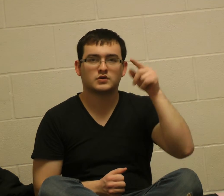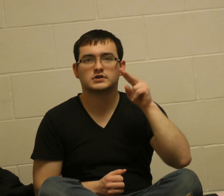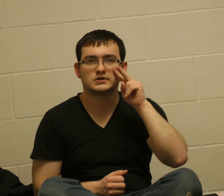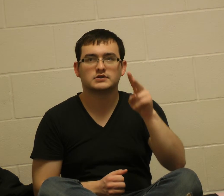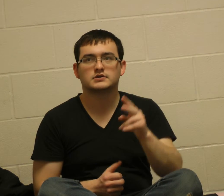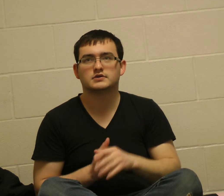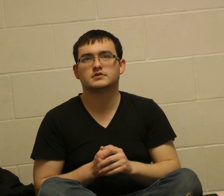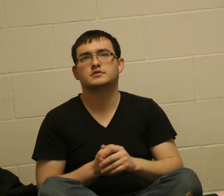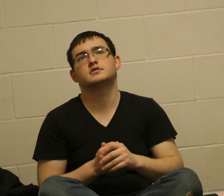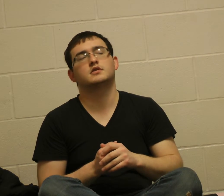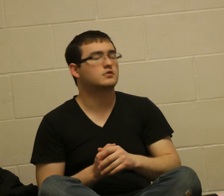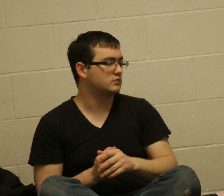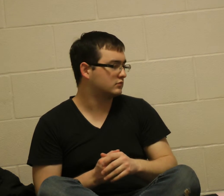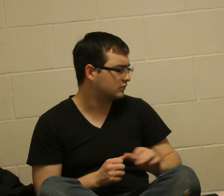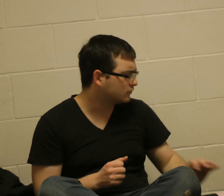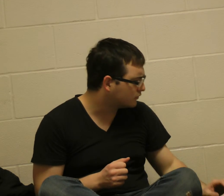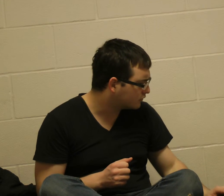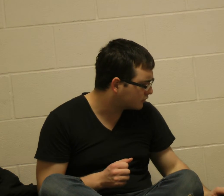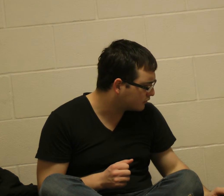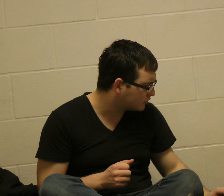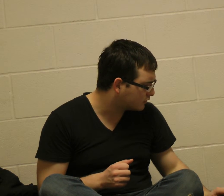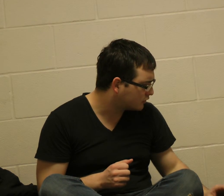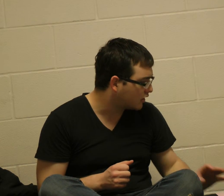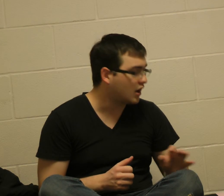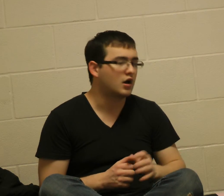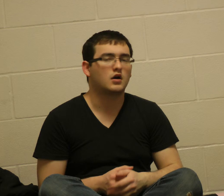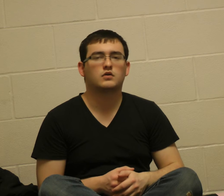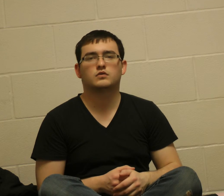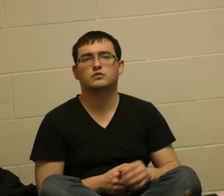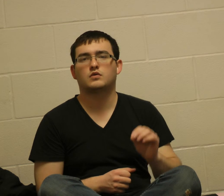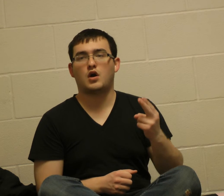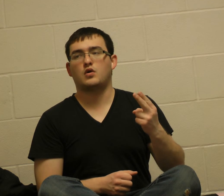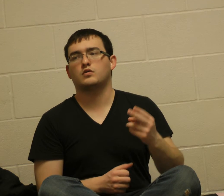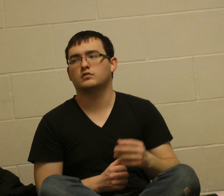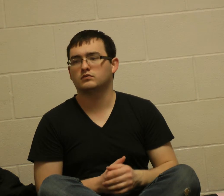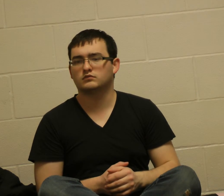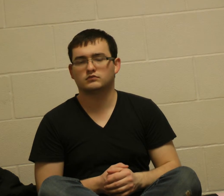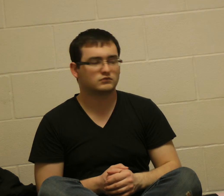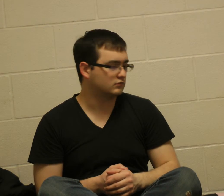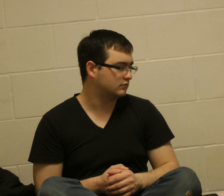the first grading period. You'll view these videos, you'll learn the material